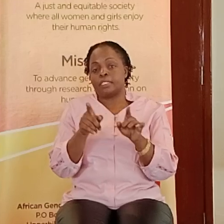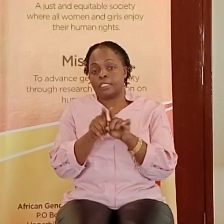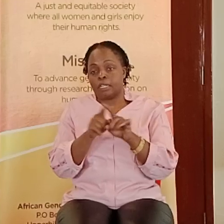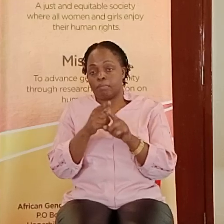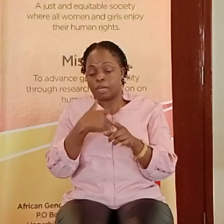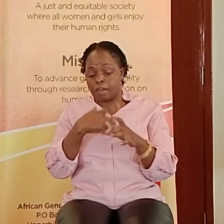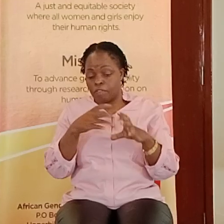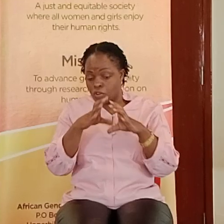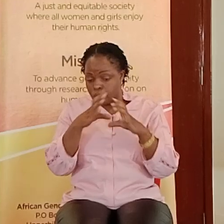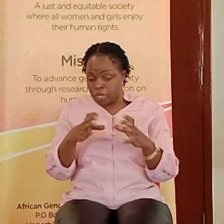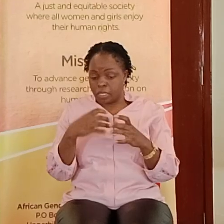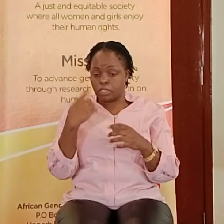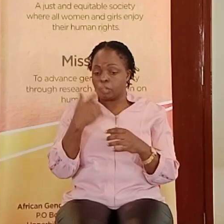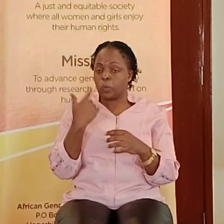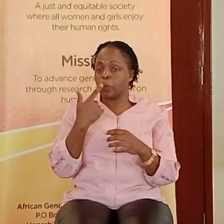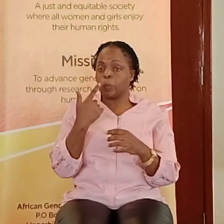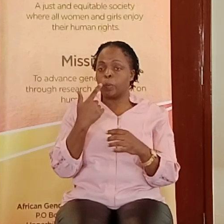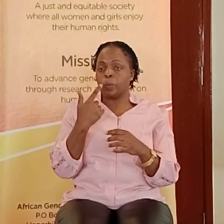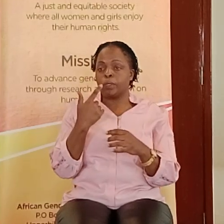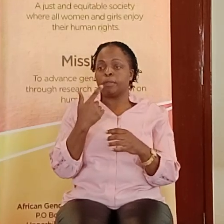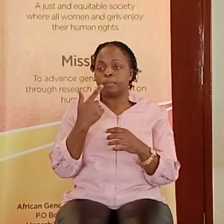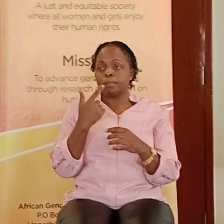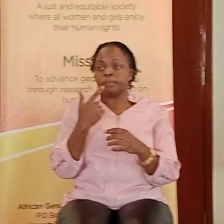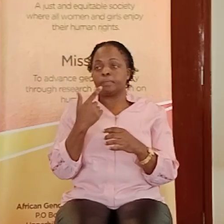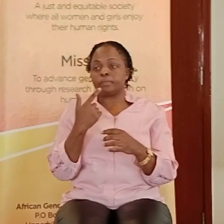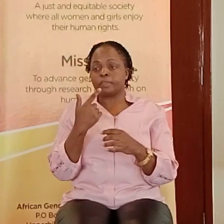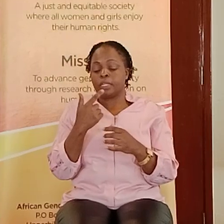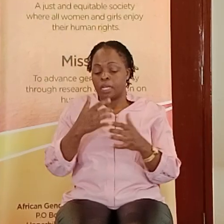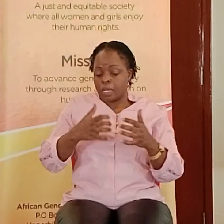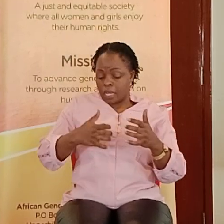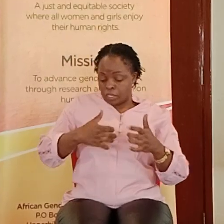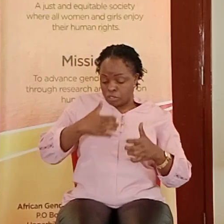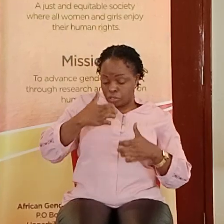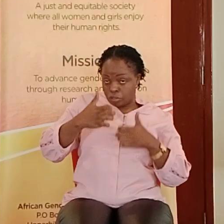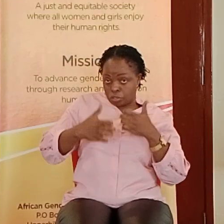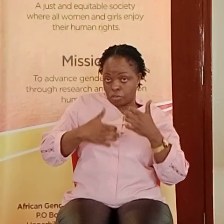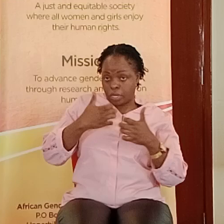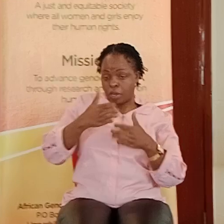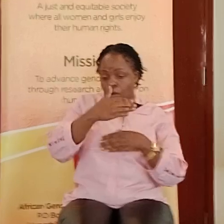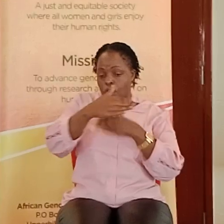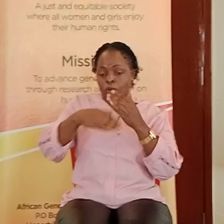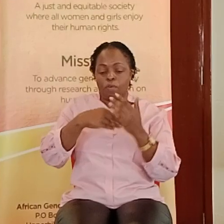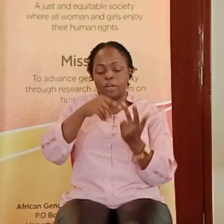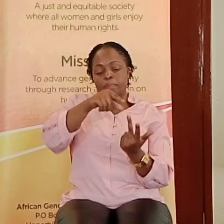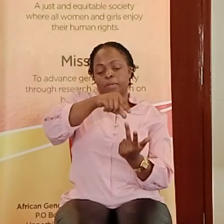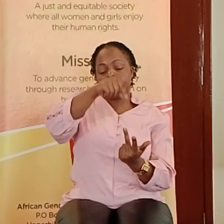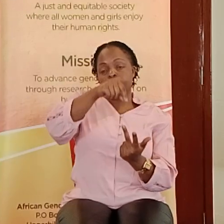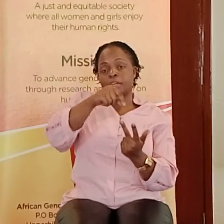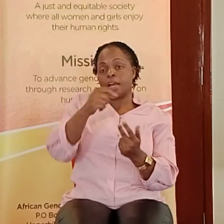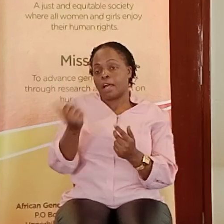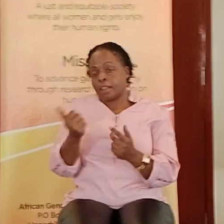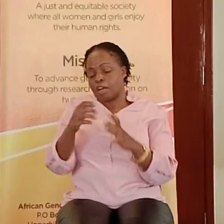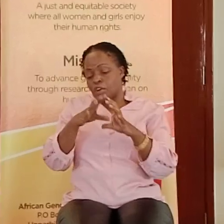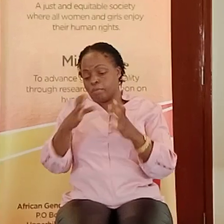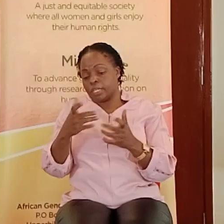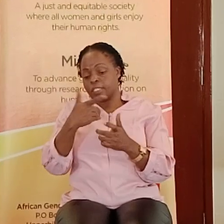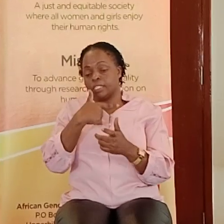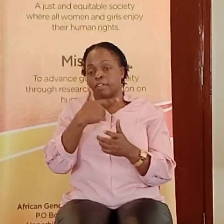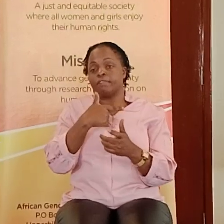who probably are yet to enjoy all the privileges that other communities have, and